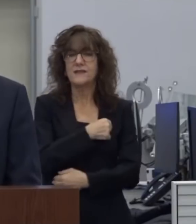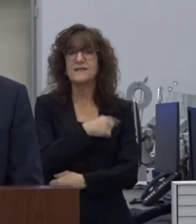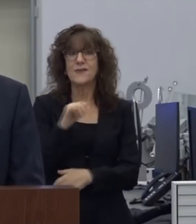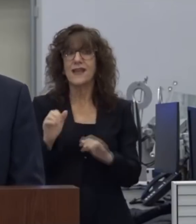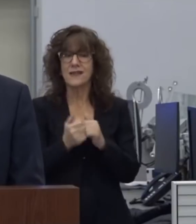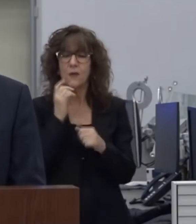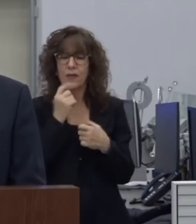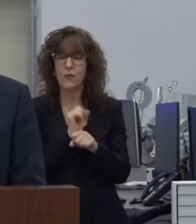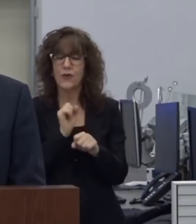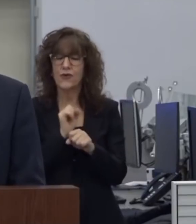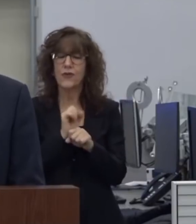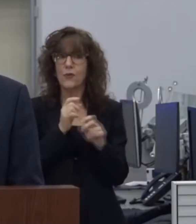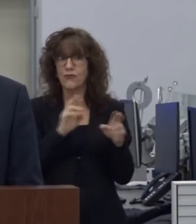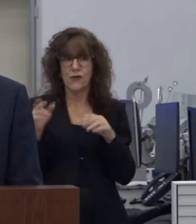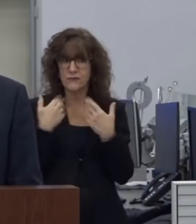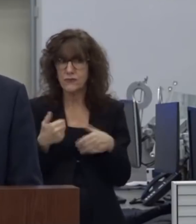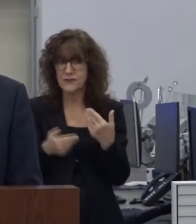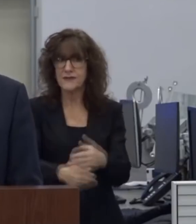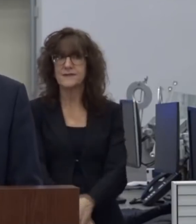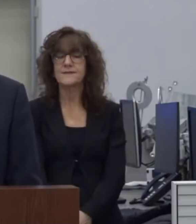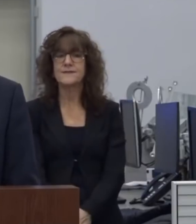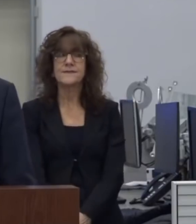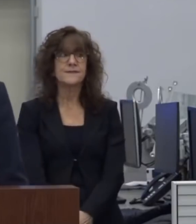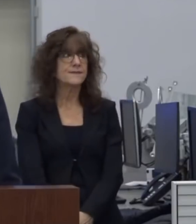how that's going to work. We're ready to go with that.